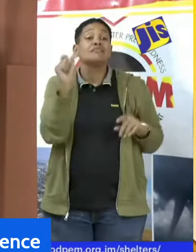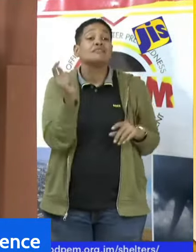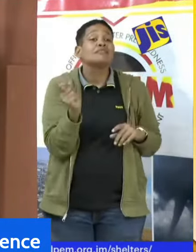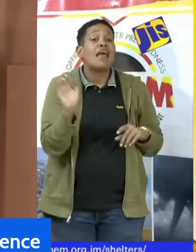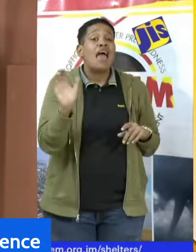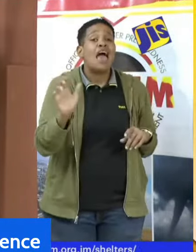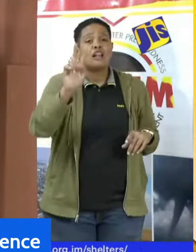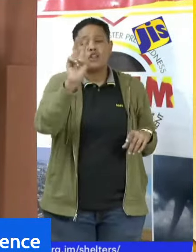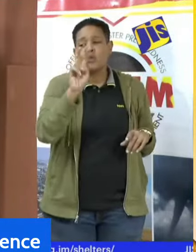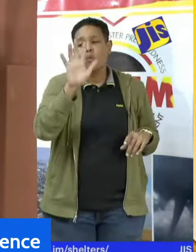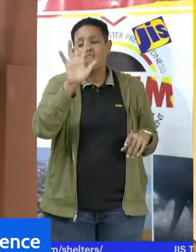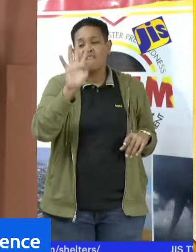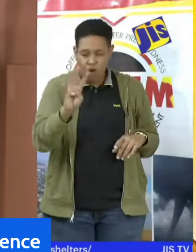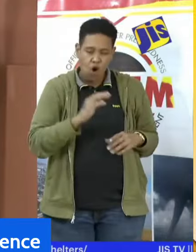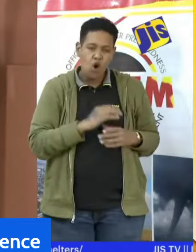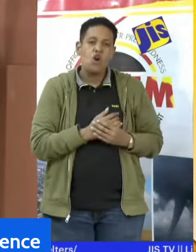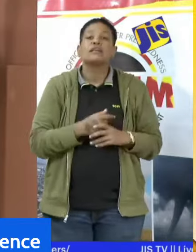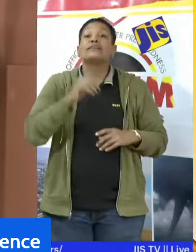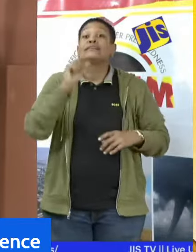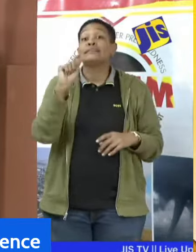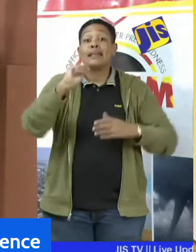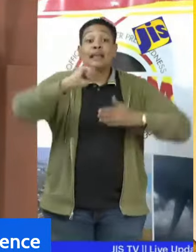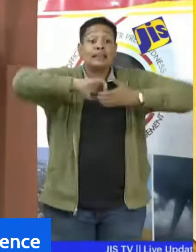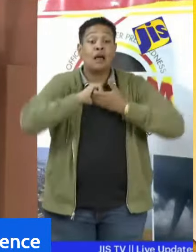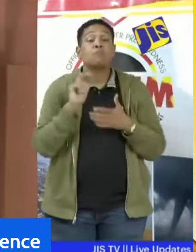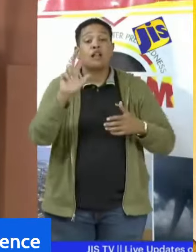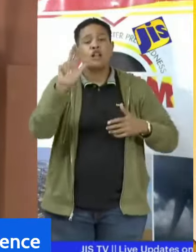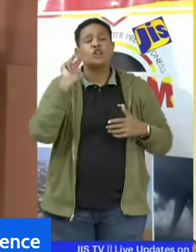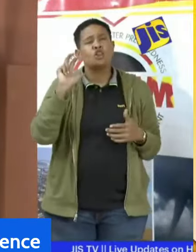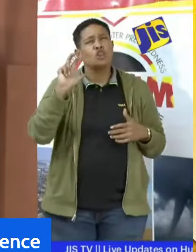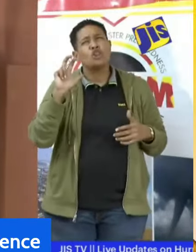Catherine 254, St. Thomas